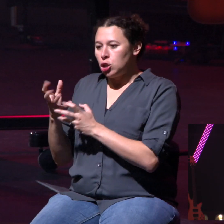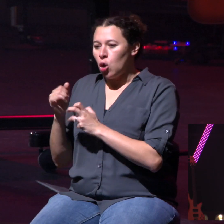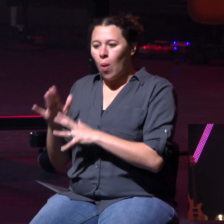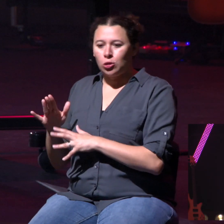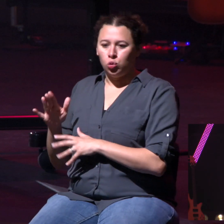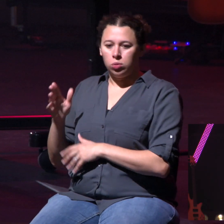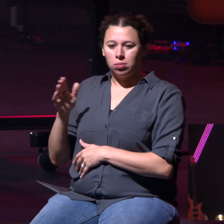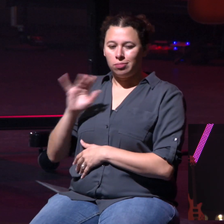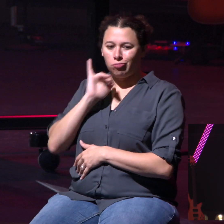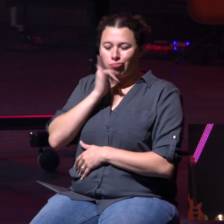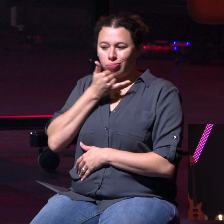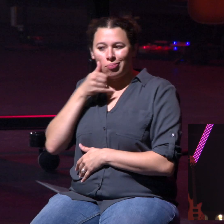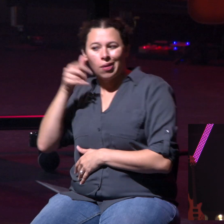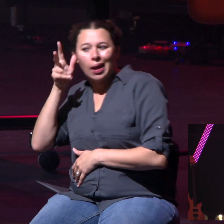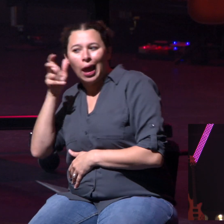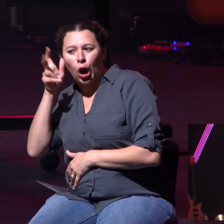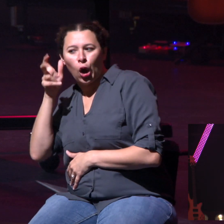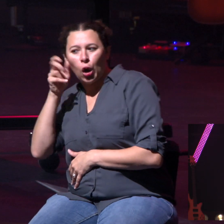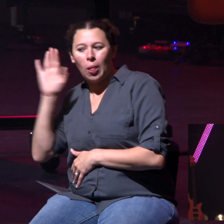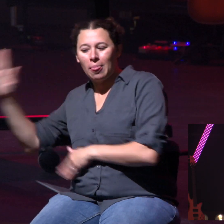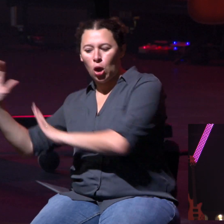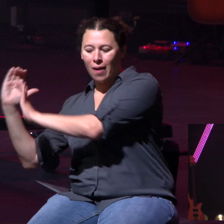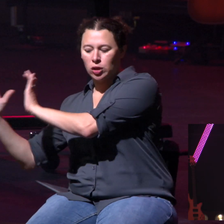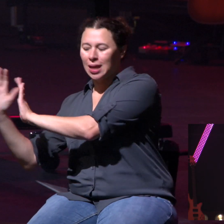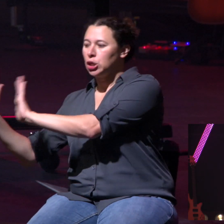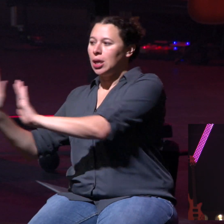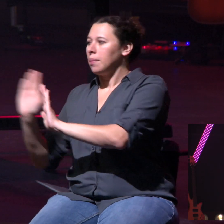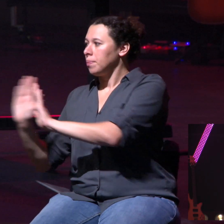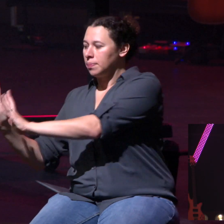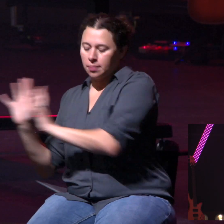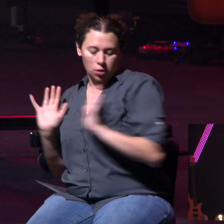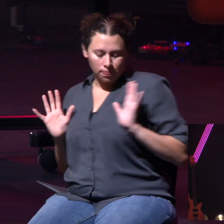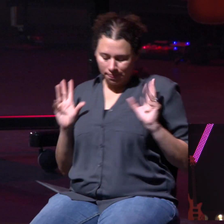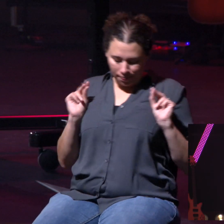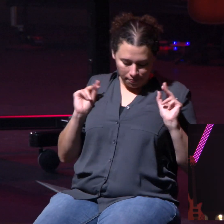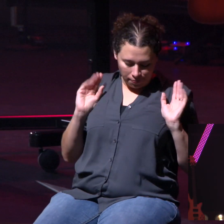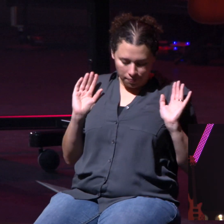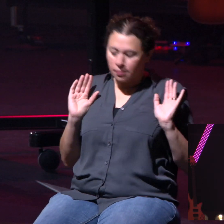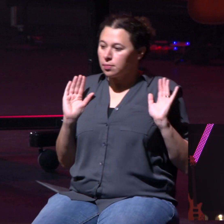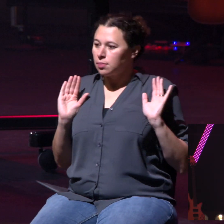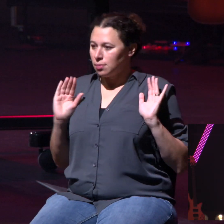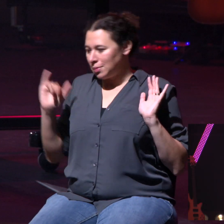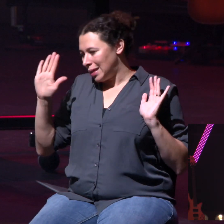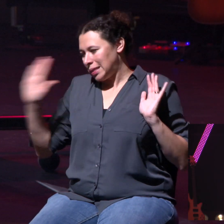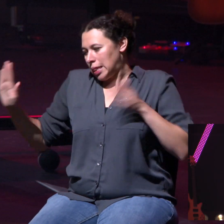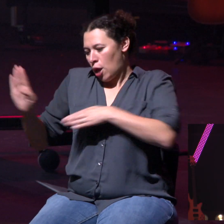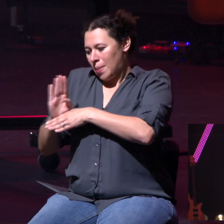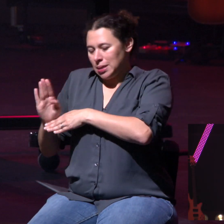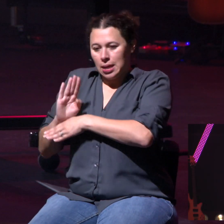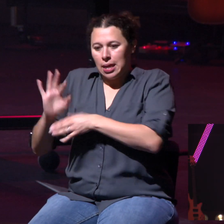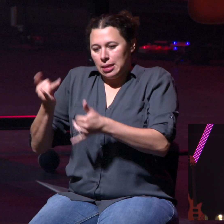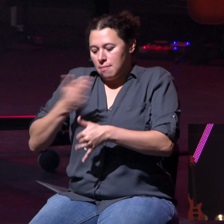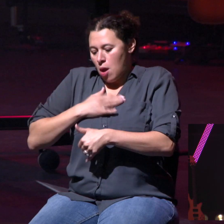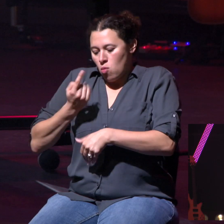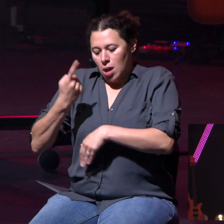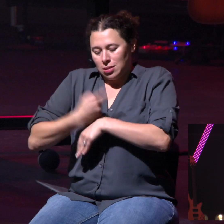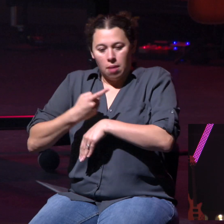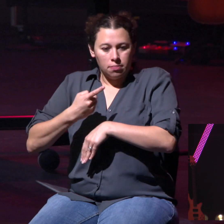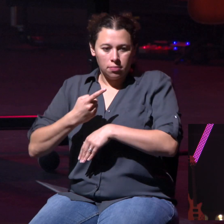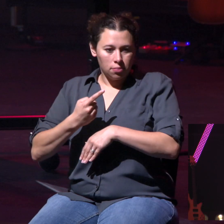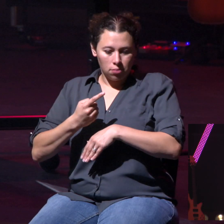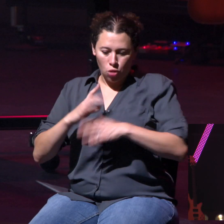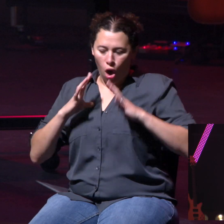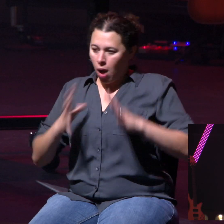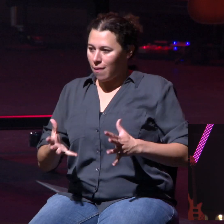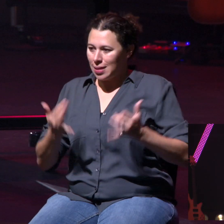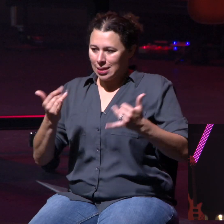won't step in to help. Or it's, man, this is my day off. This is my only day off this week. This is my only time off in a while, or this is